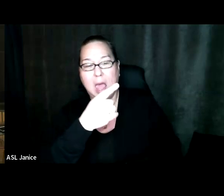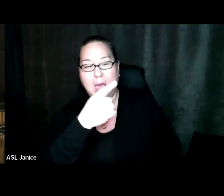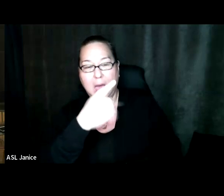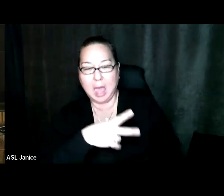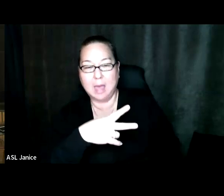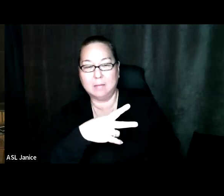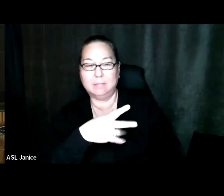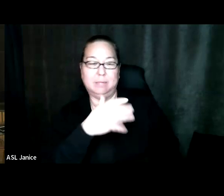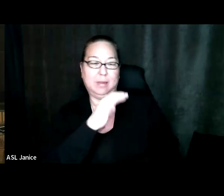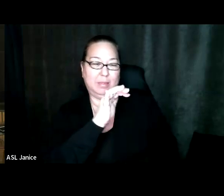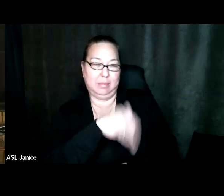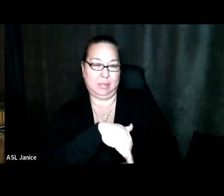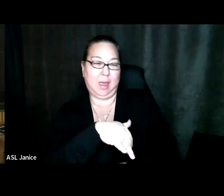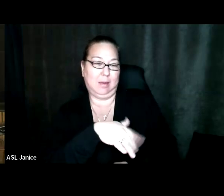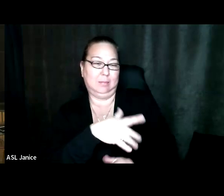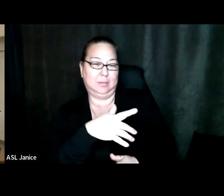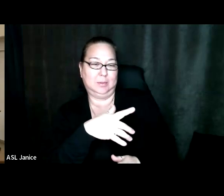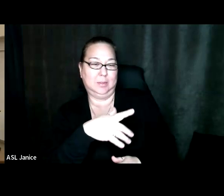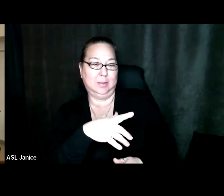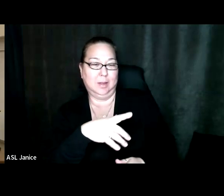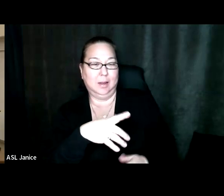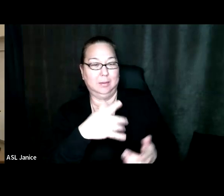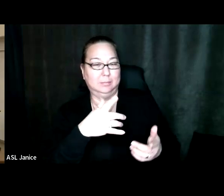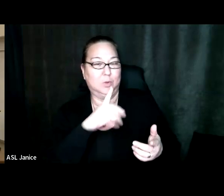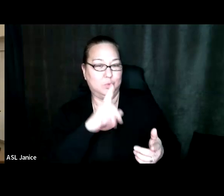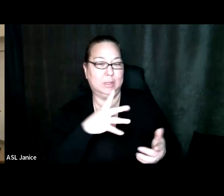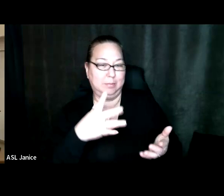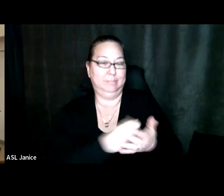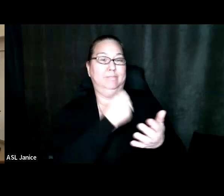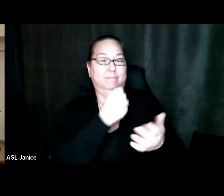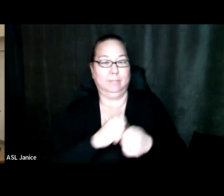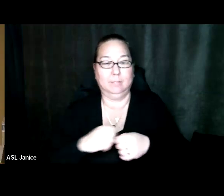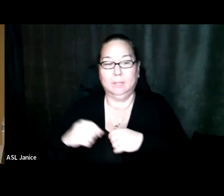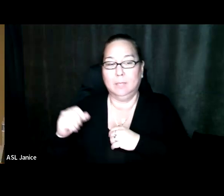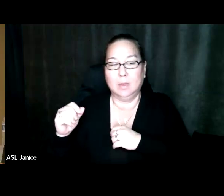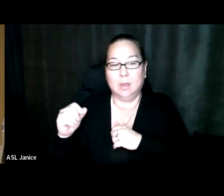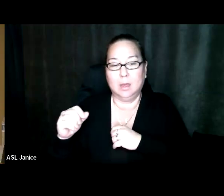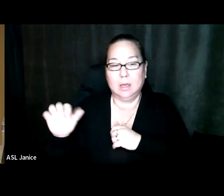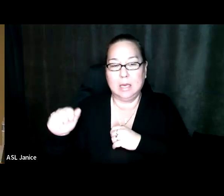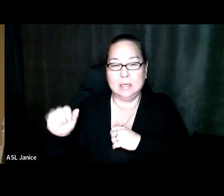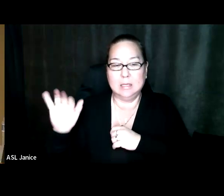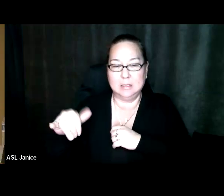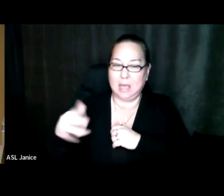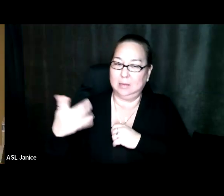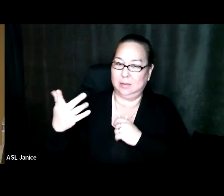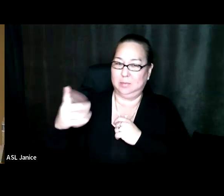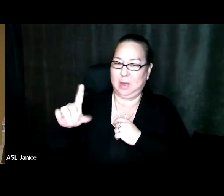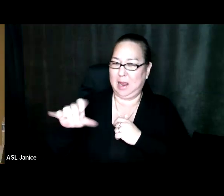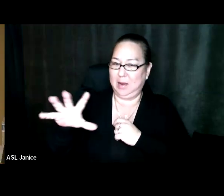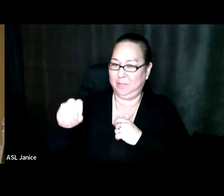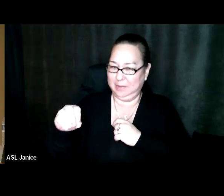that That's right. went elsewhere. that went elsewhere, and I think about them as 150 high achieving kids Yeah.